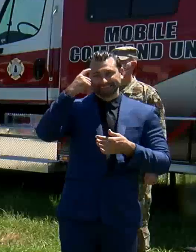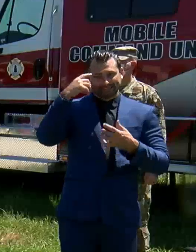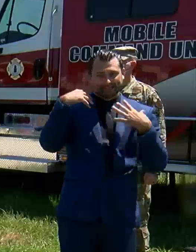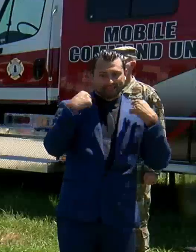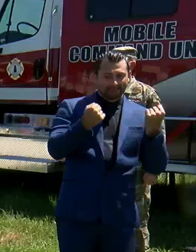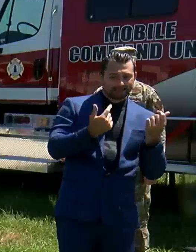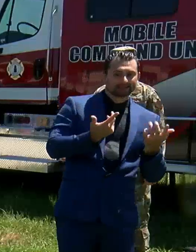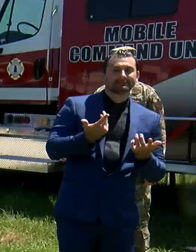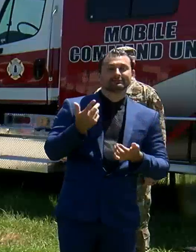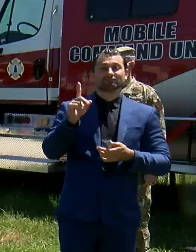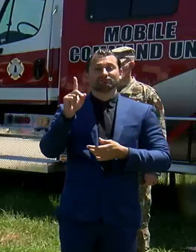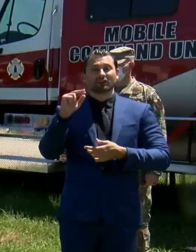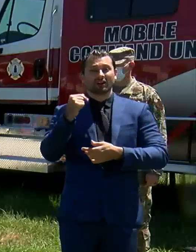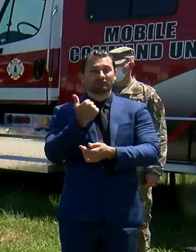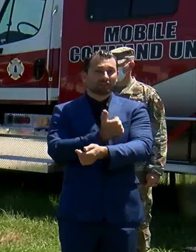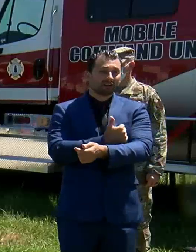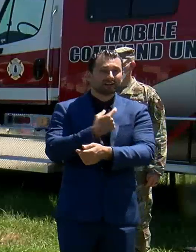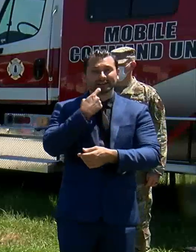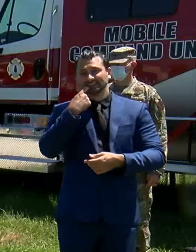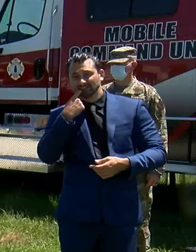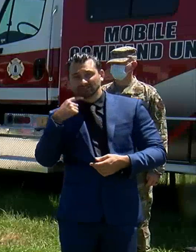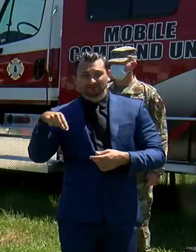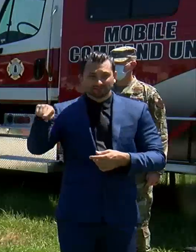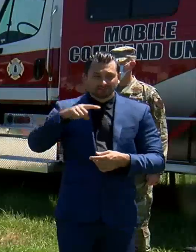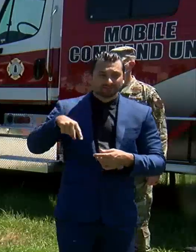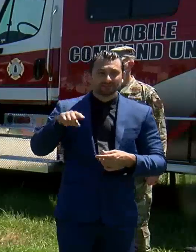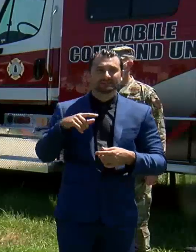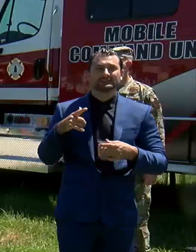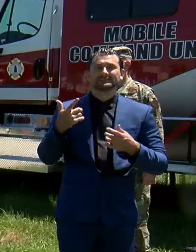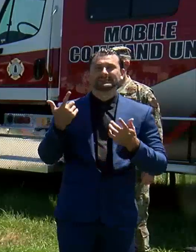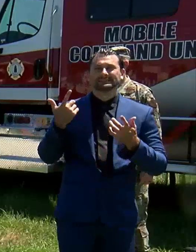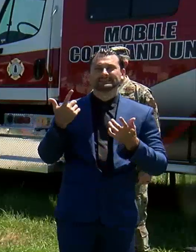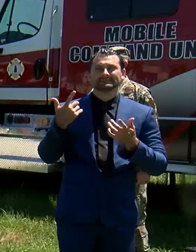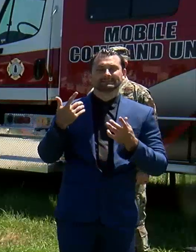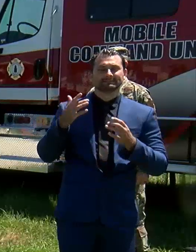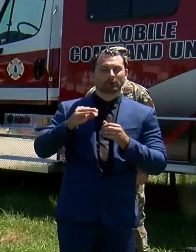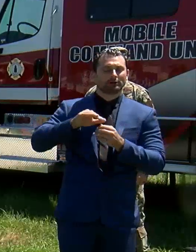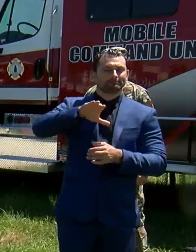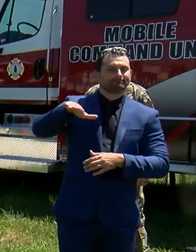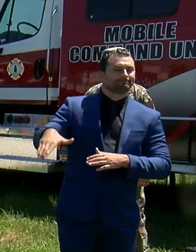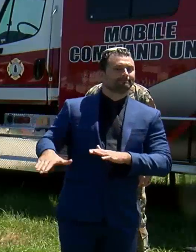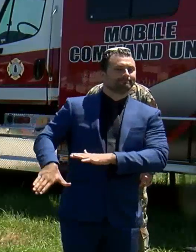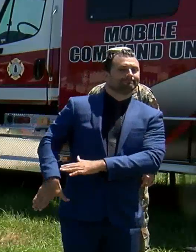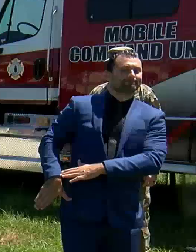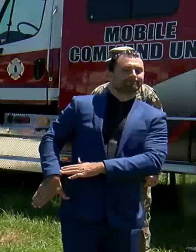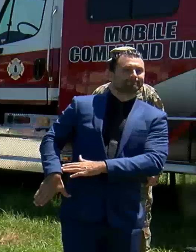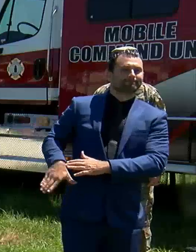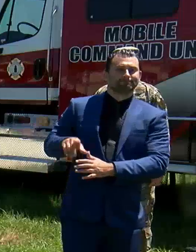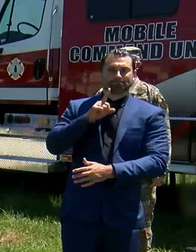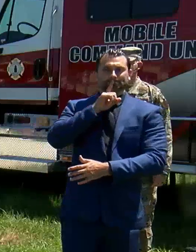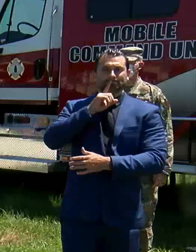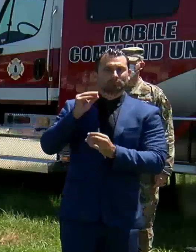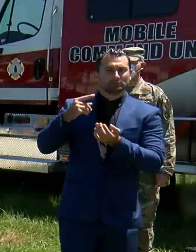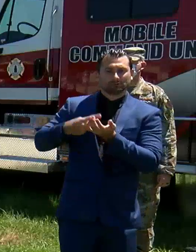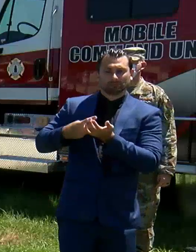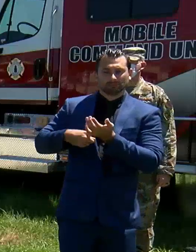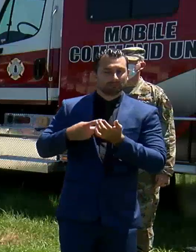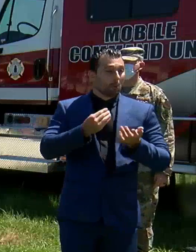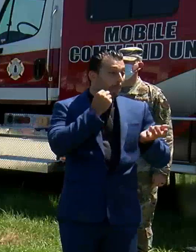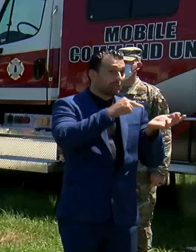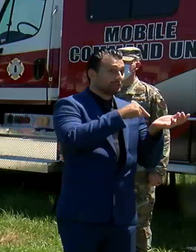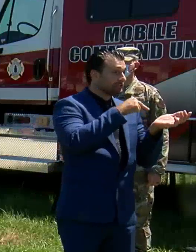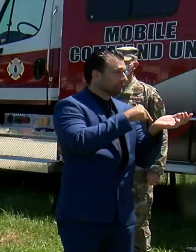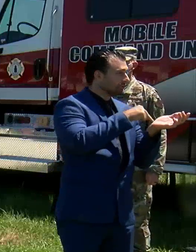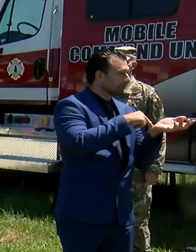as frequently as the elderly and individuals with underlying conditions, understandably so. Individuals with mental health and substance abuse